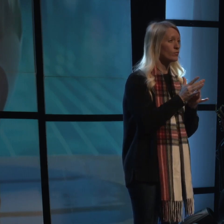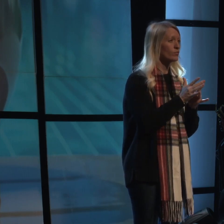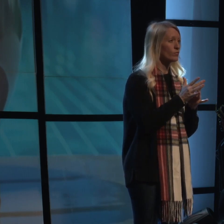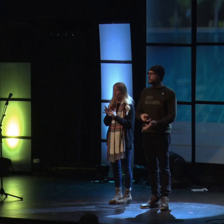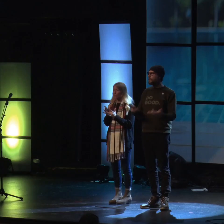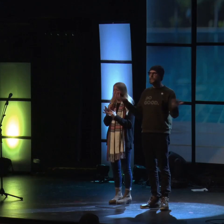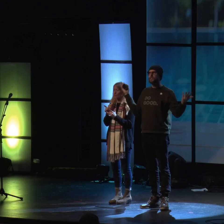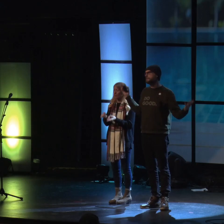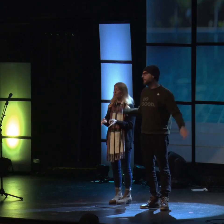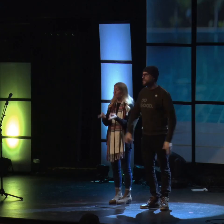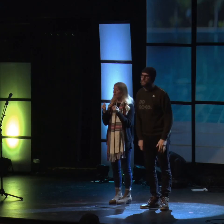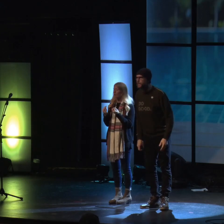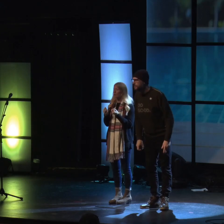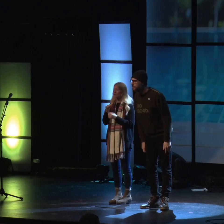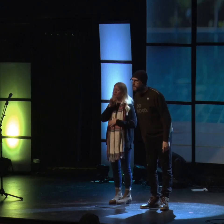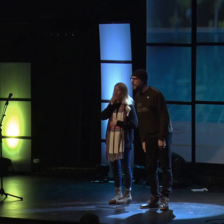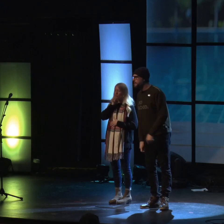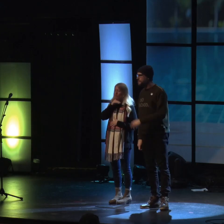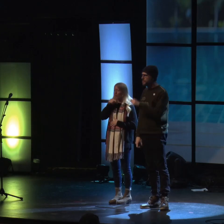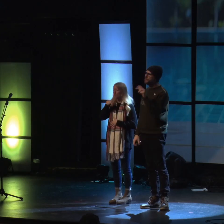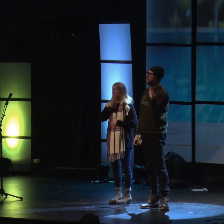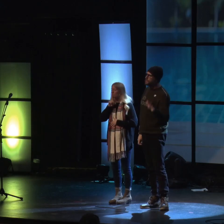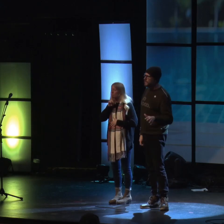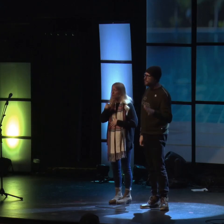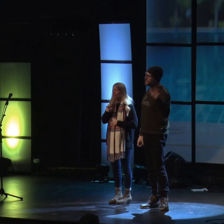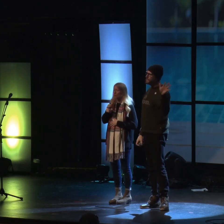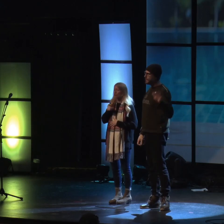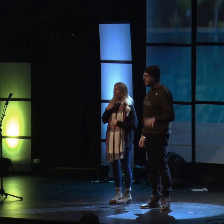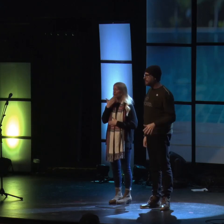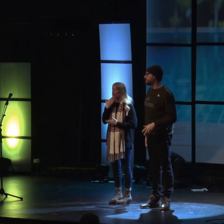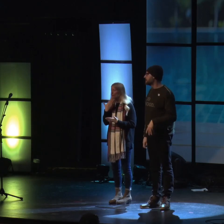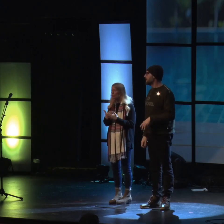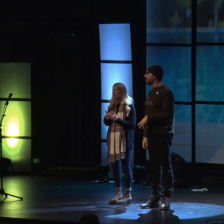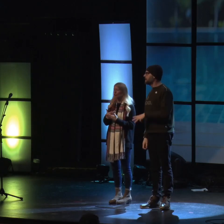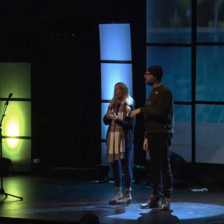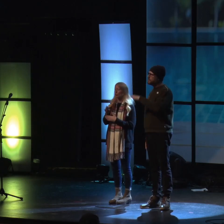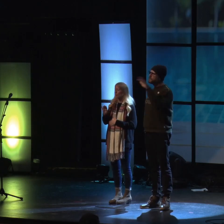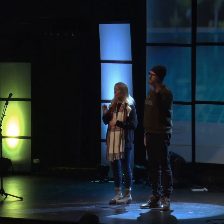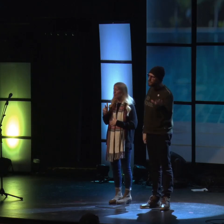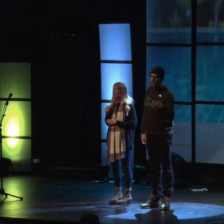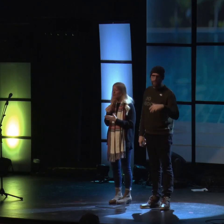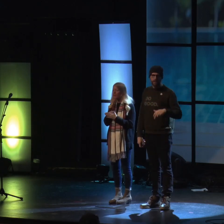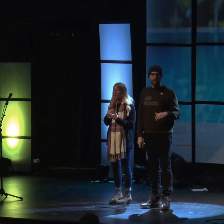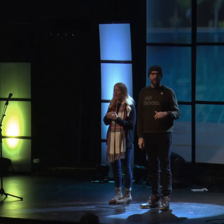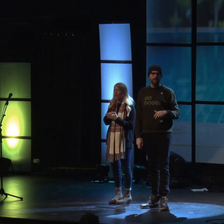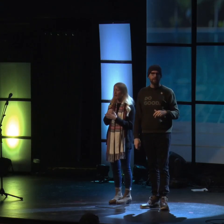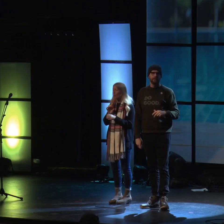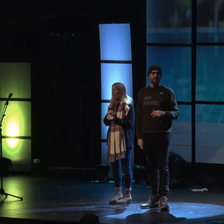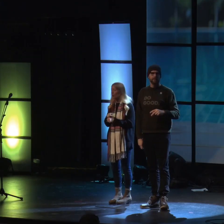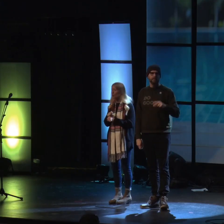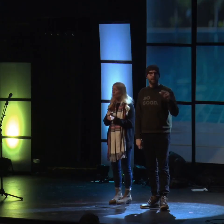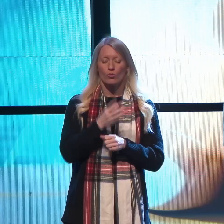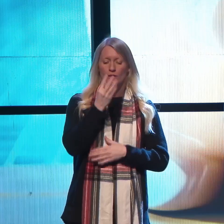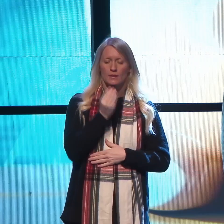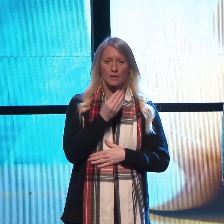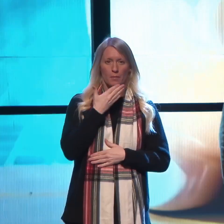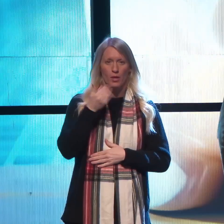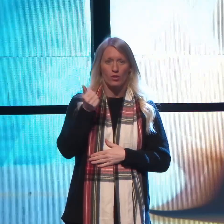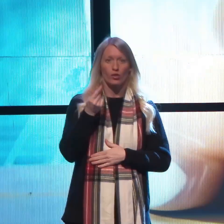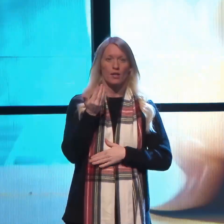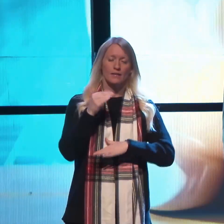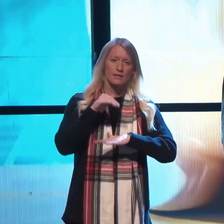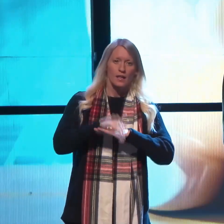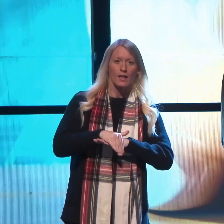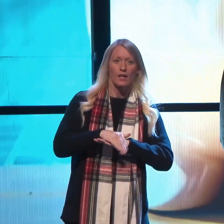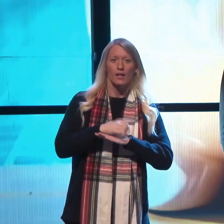talk about this just as, let's just make sure that everybody has a really great bank account and you sleep better at night and you're invested in good,